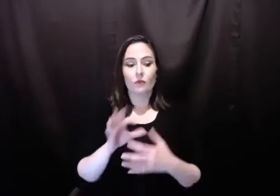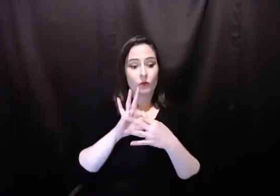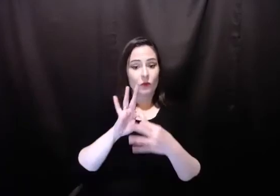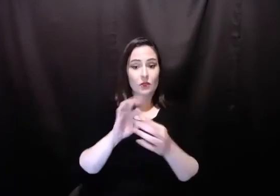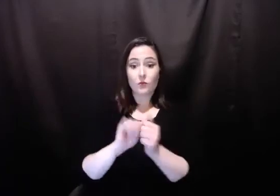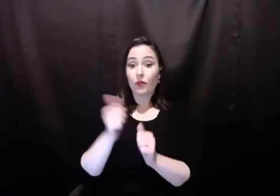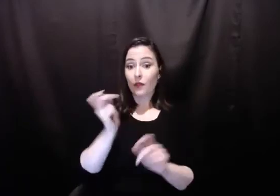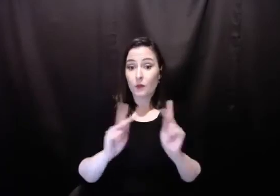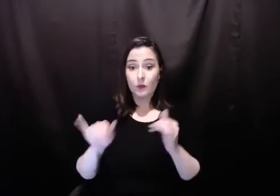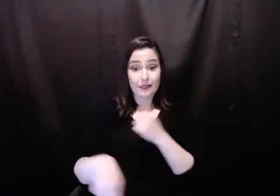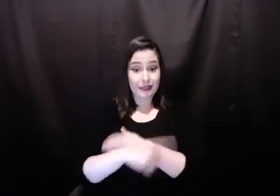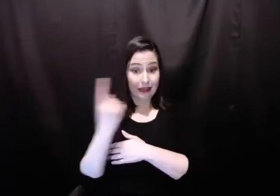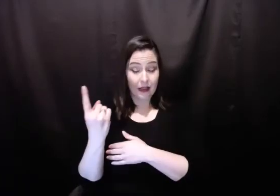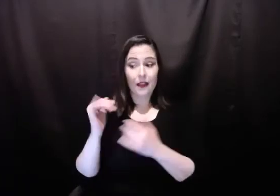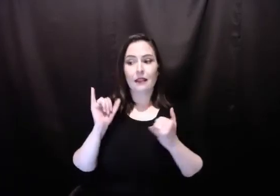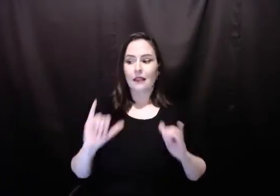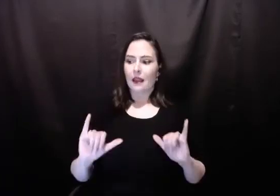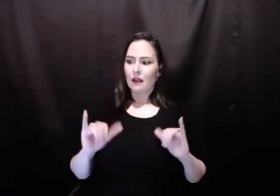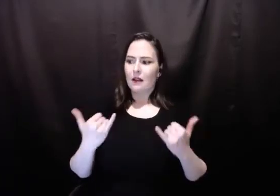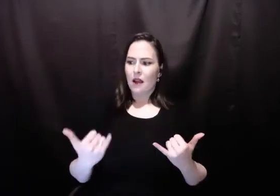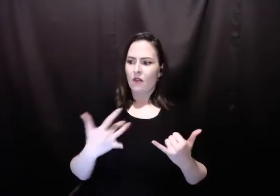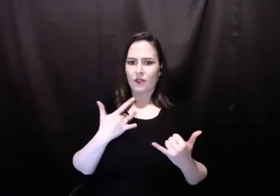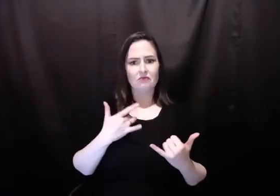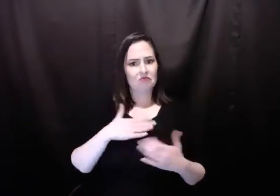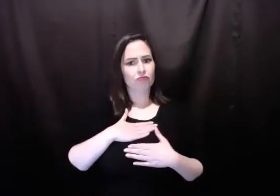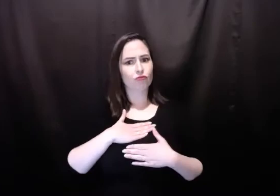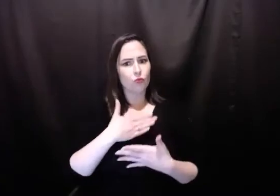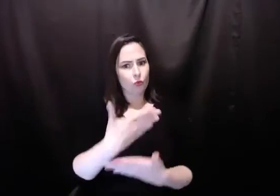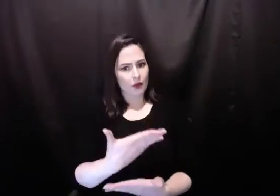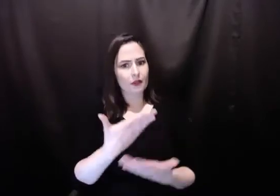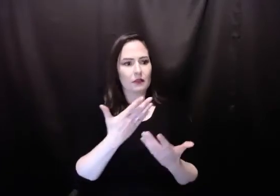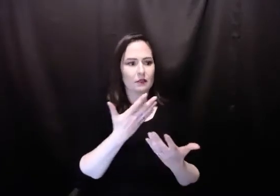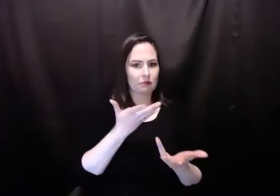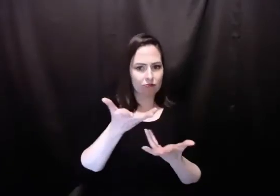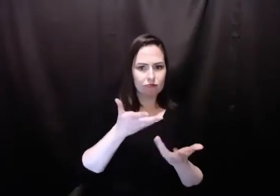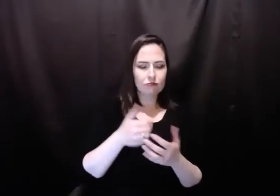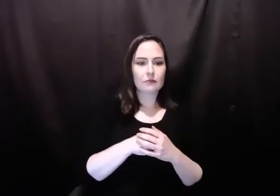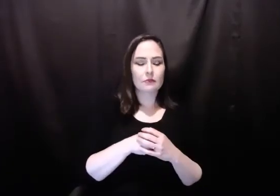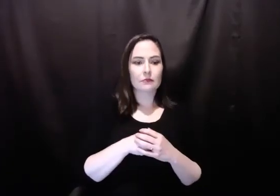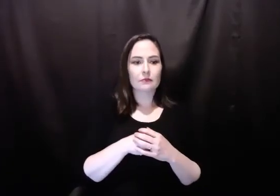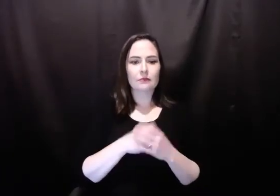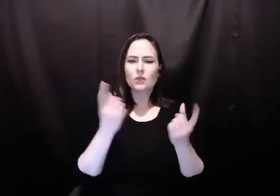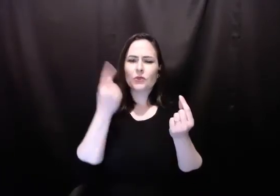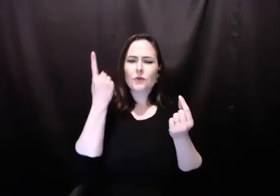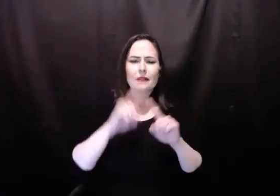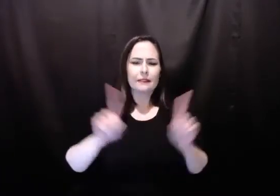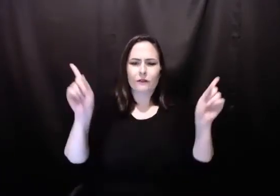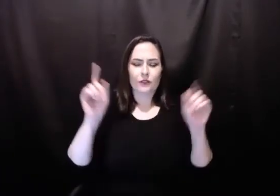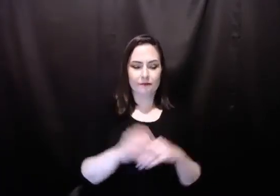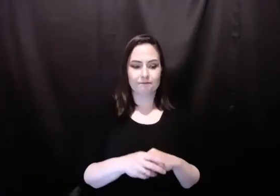to do something differently. Otherwise, my defects will absolutely exhaust me. And trying to rid myself of them, even more exhausting.